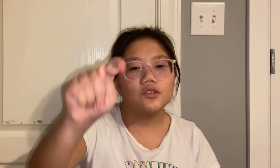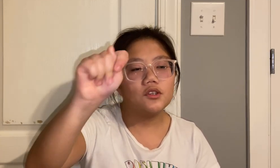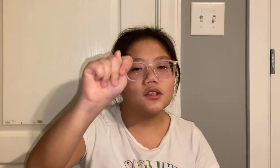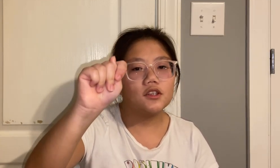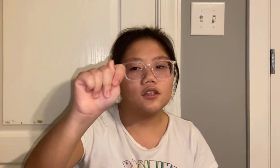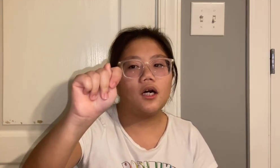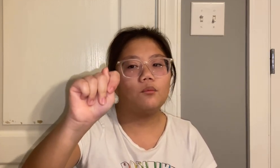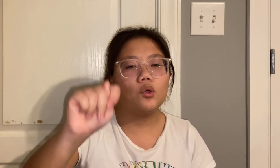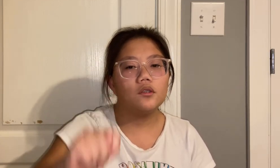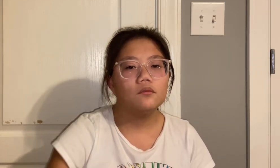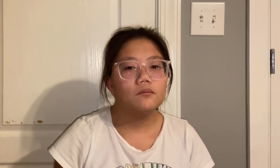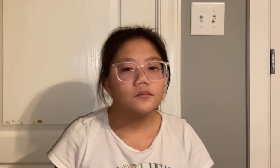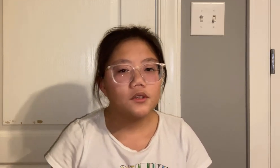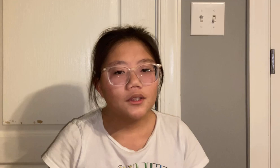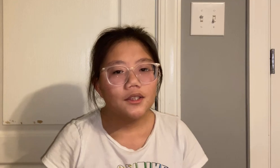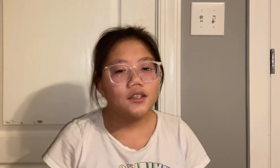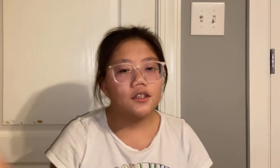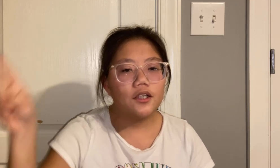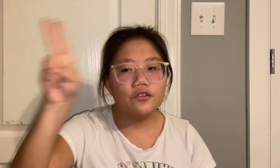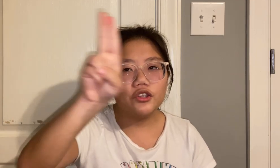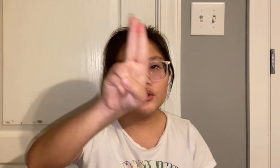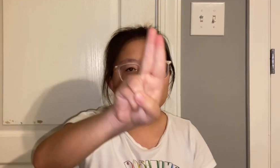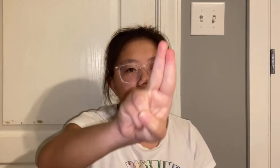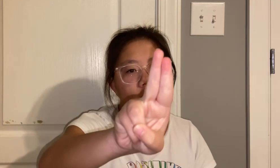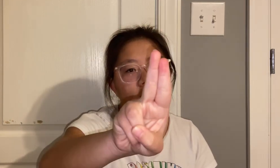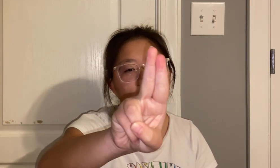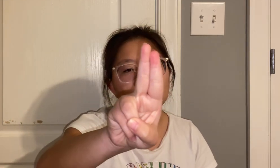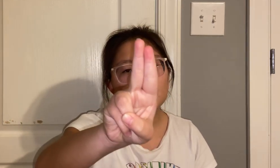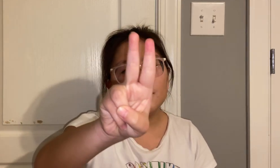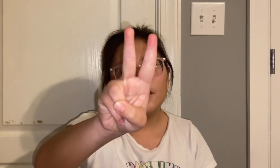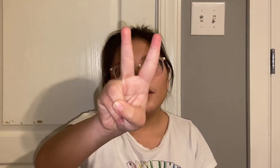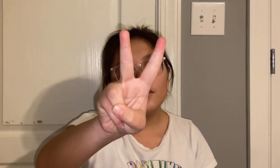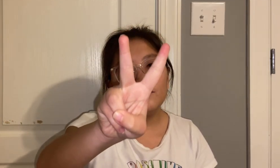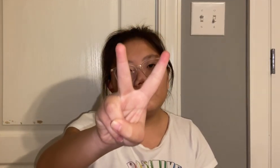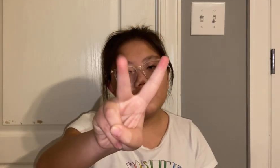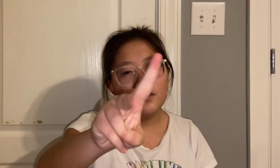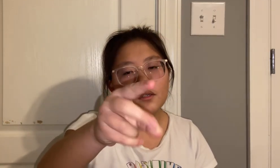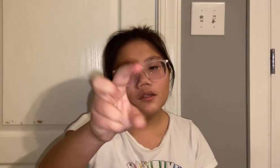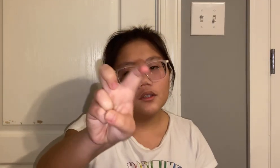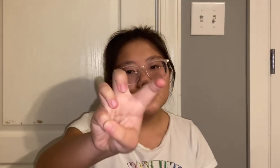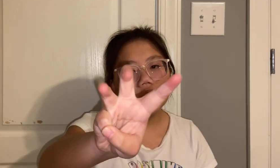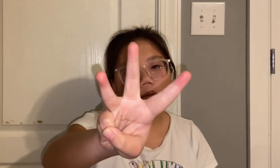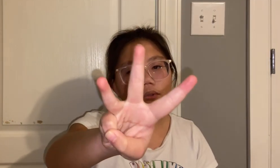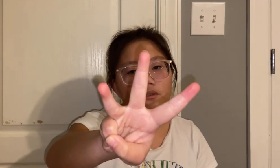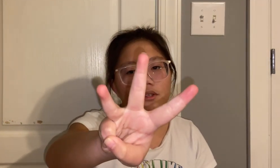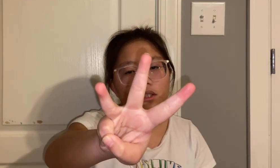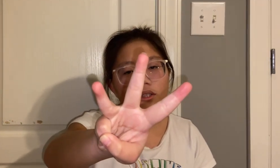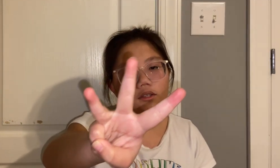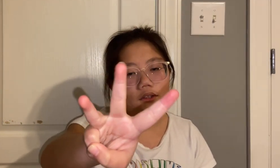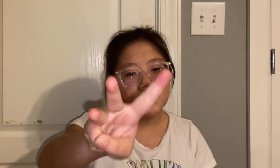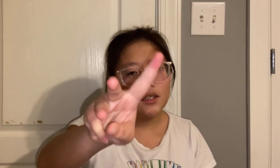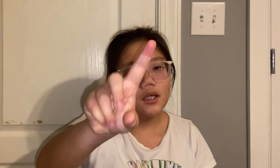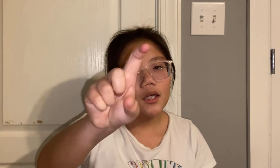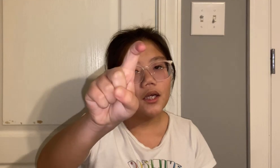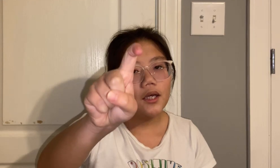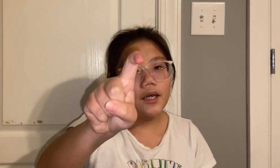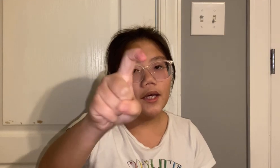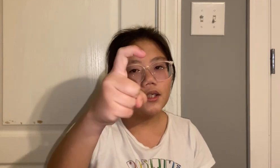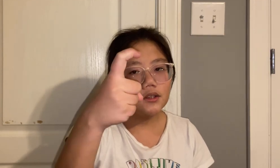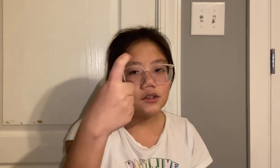to see this a lot more then the letter u is just like this v w is like this x